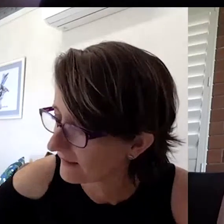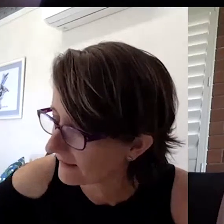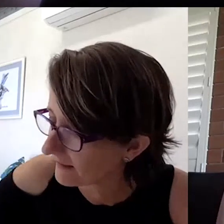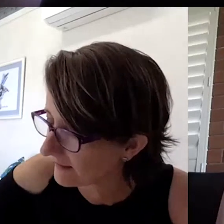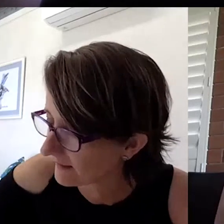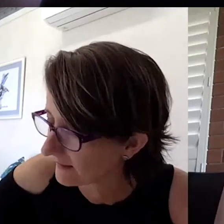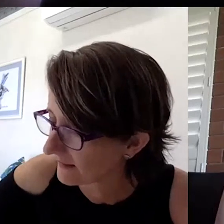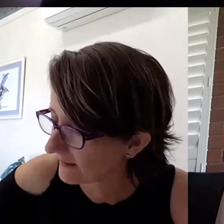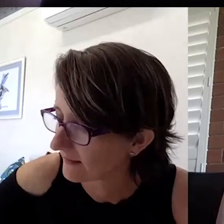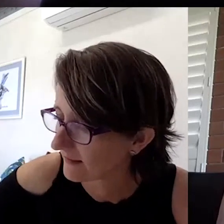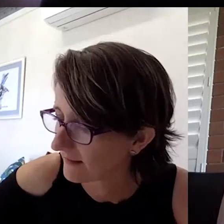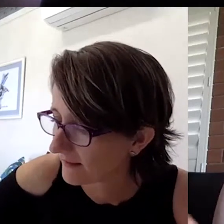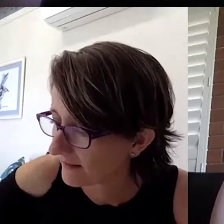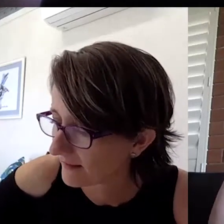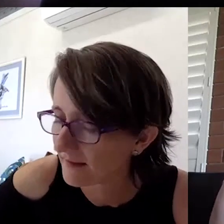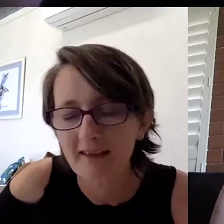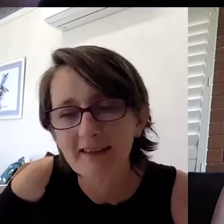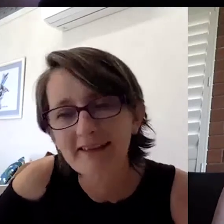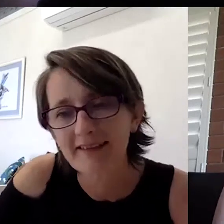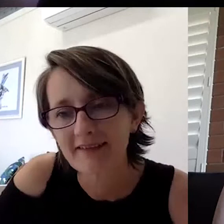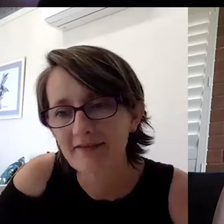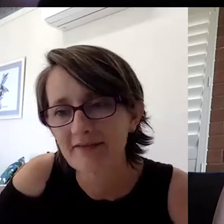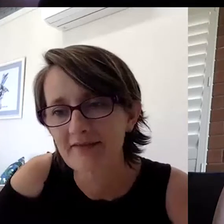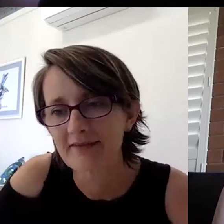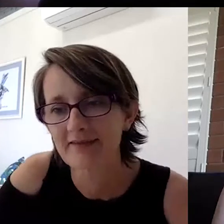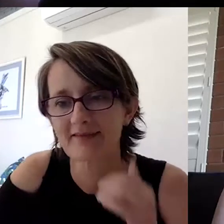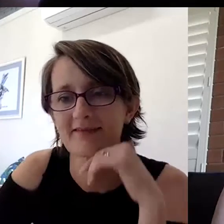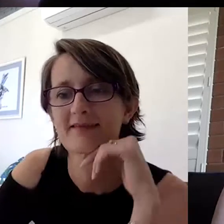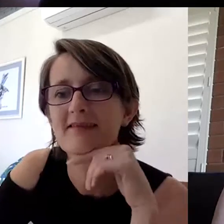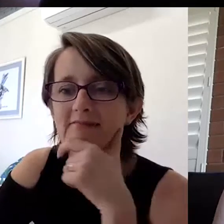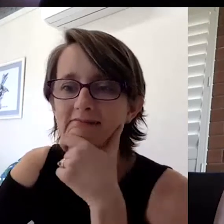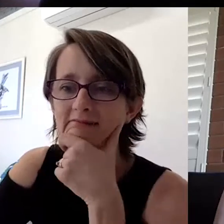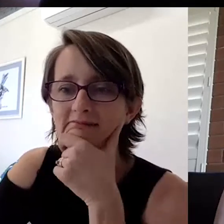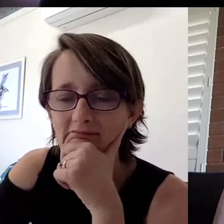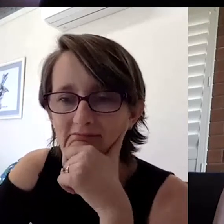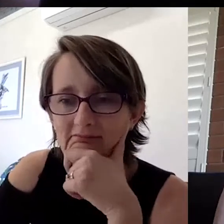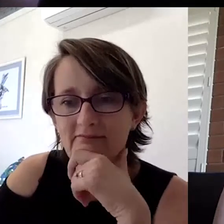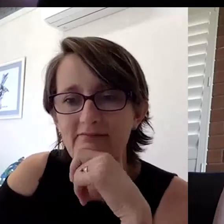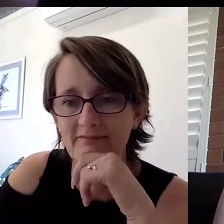in the keyword sign world is, well, that it's really important that we don't talk about keyword sign as sign language.